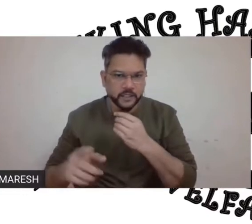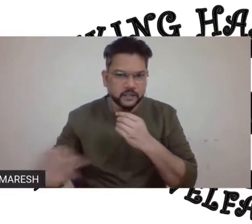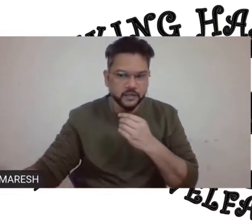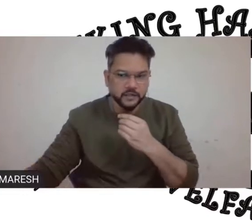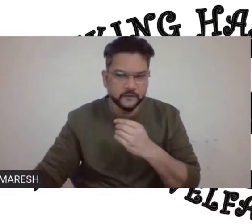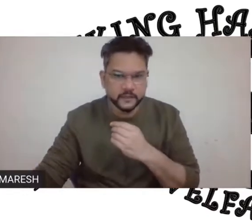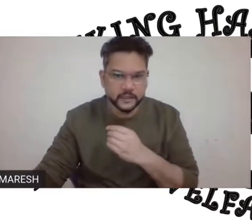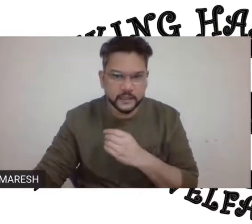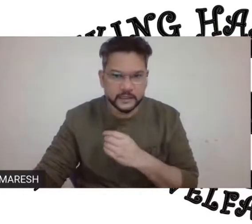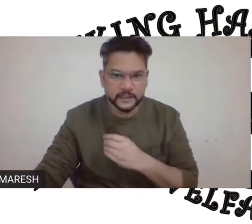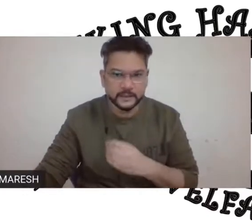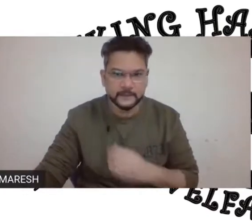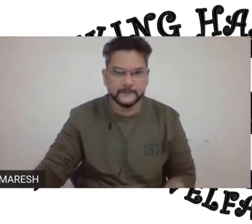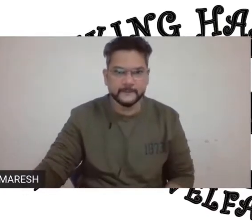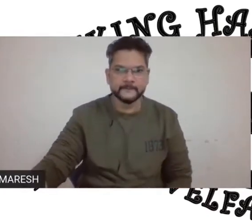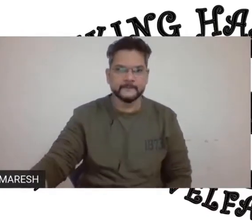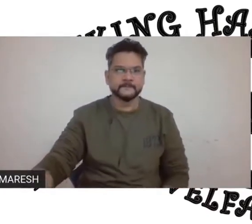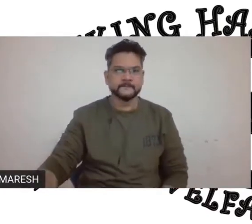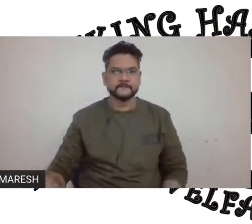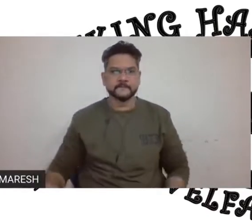Bhavna, your mic is off.